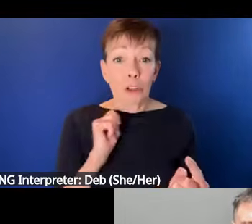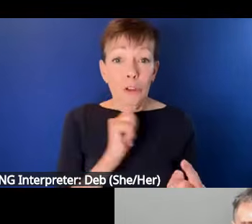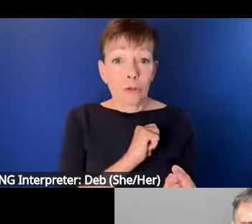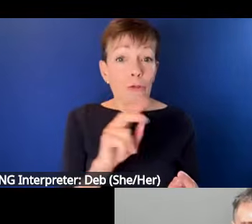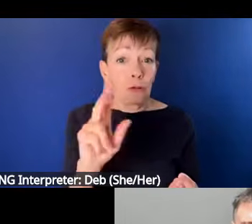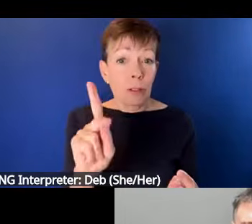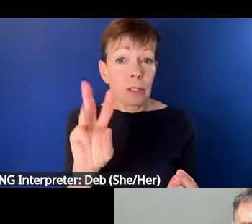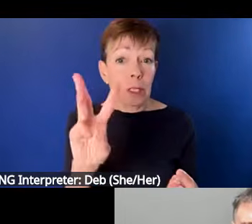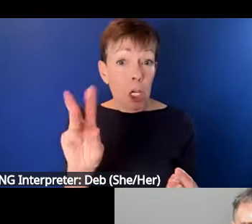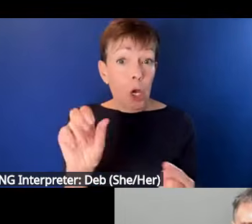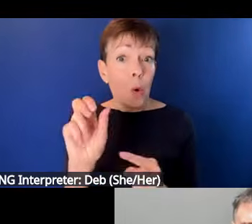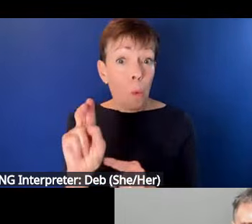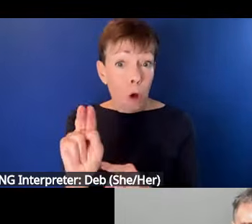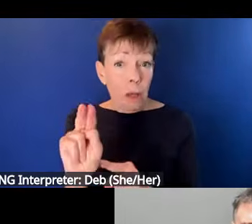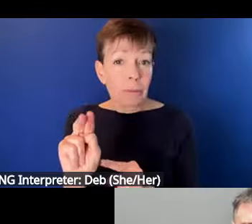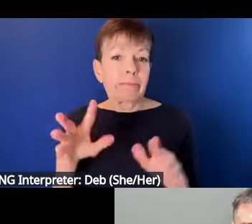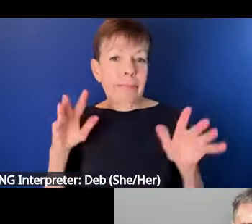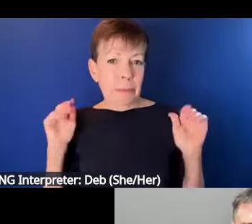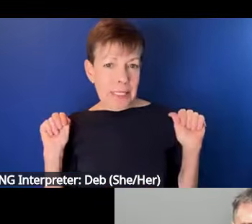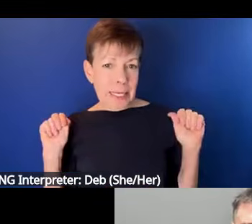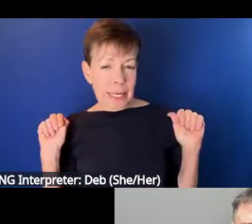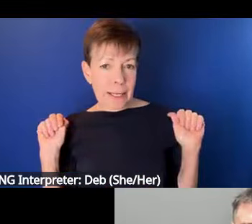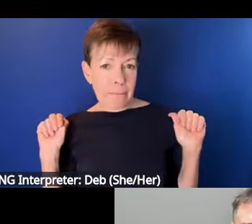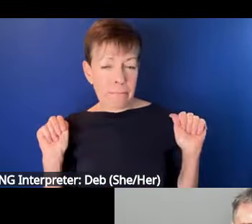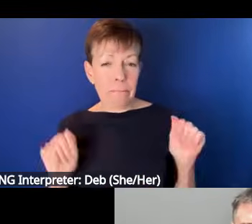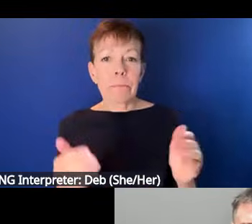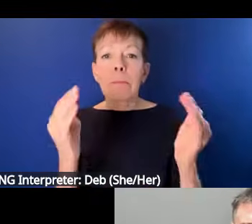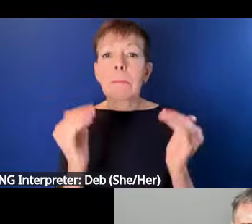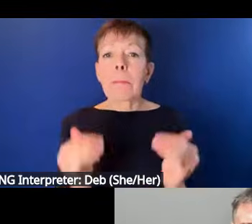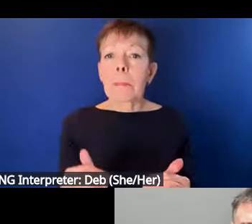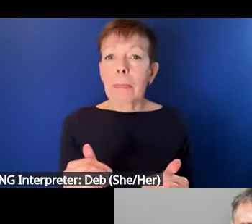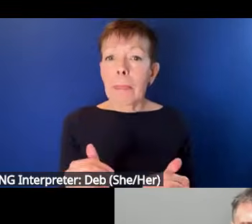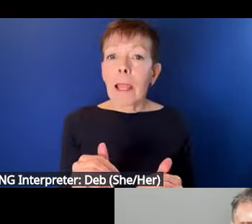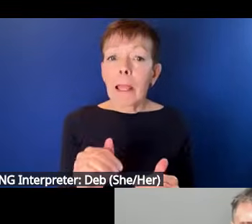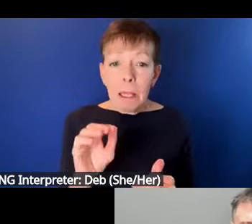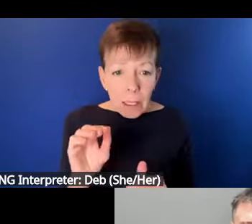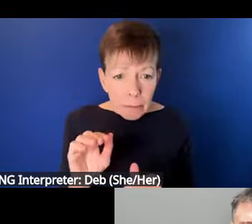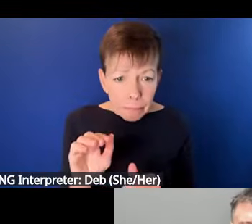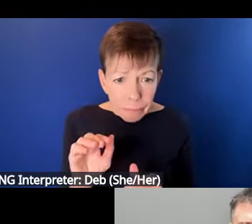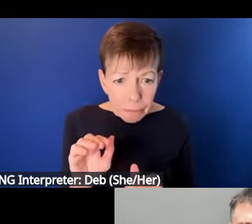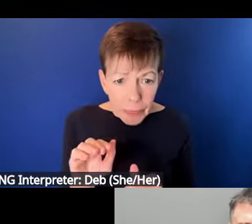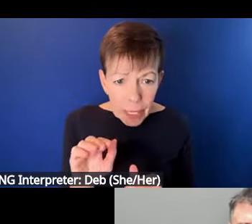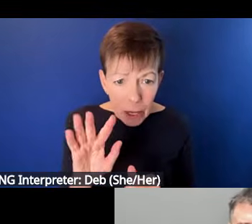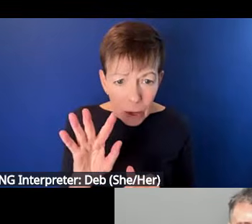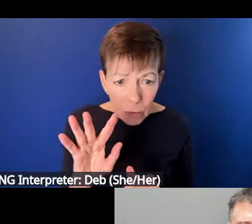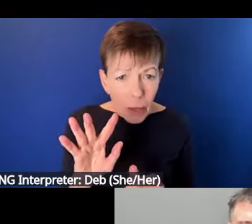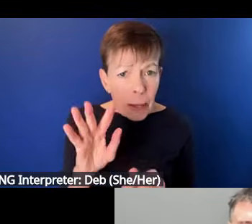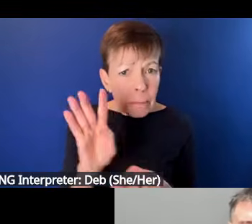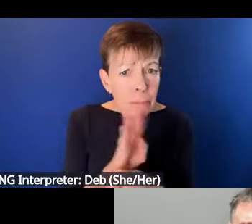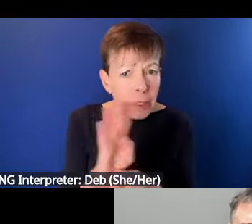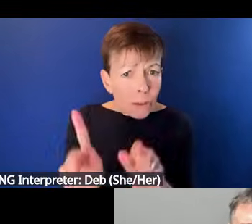trustees. We're moving on to A4, business arising from minutes. Is there any business arising from minutes?